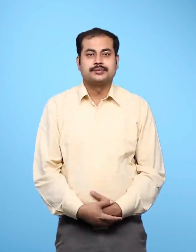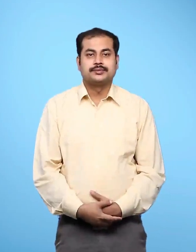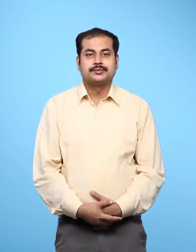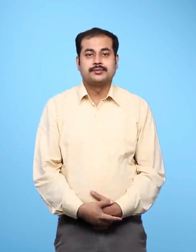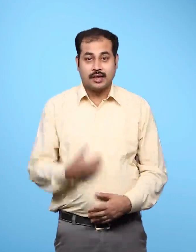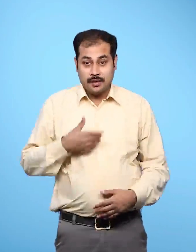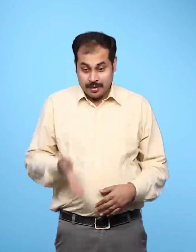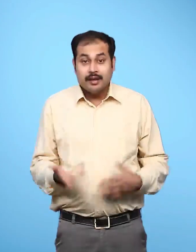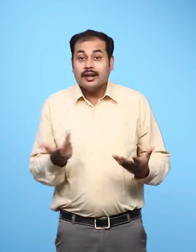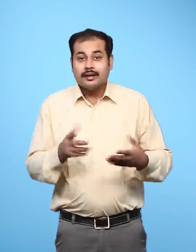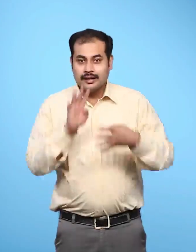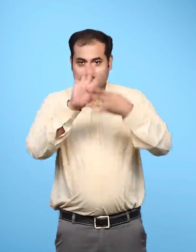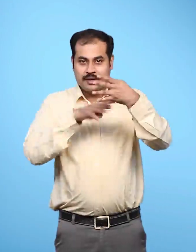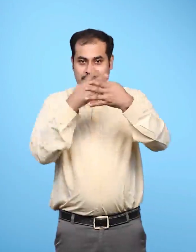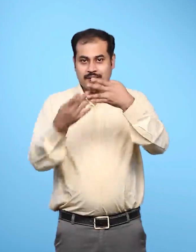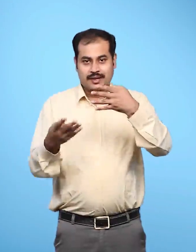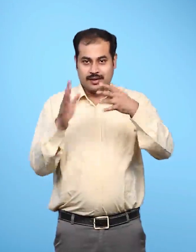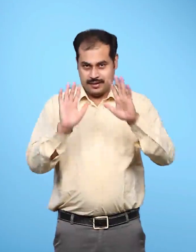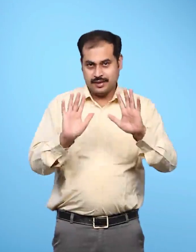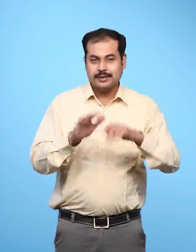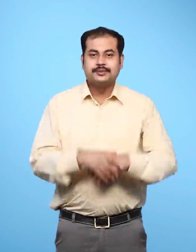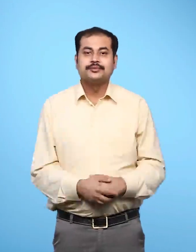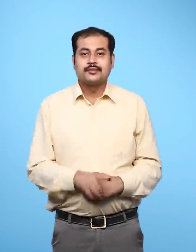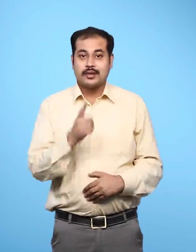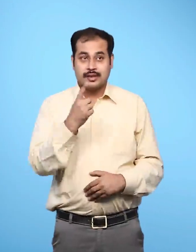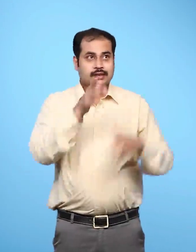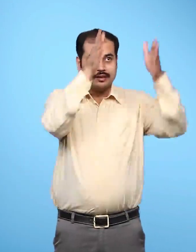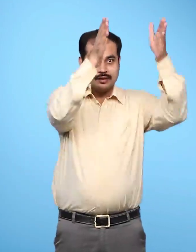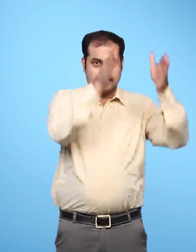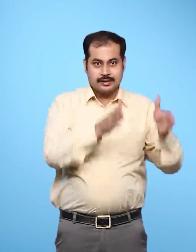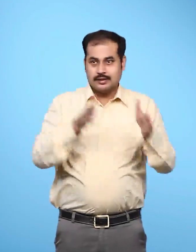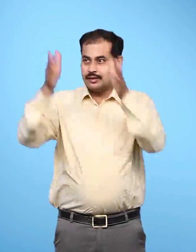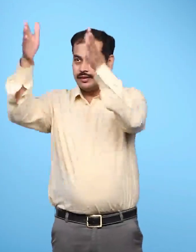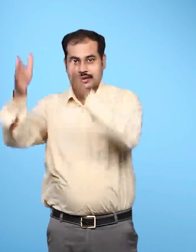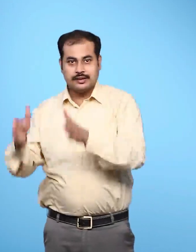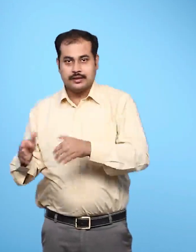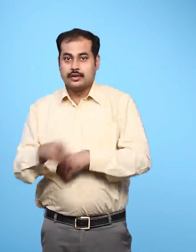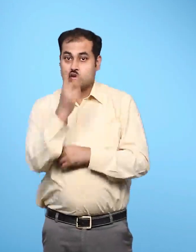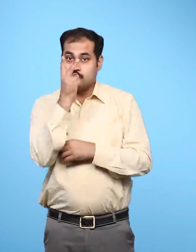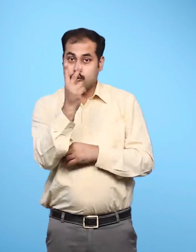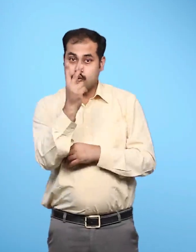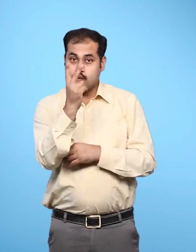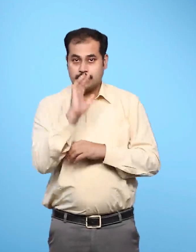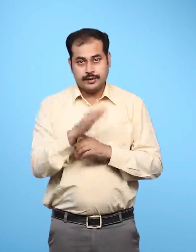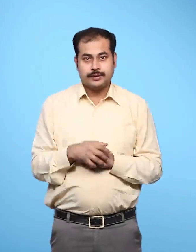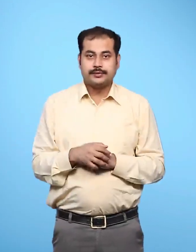A table with two columns and five rows is given to record your observations. Question 4.